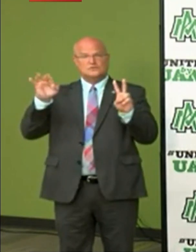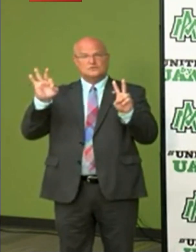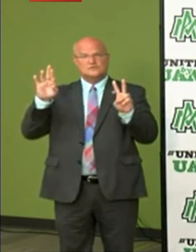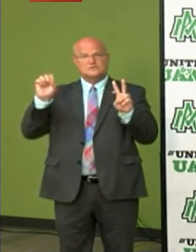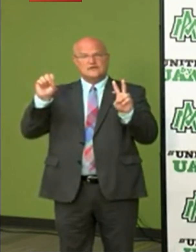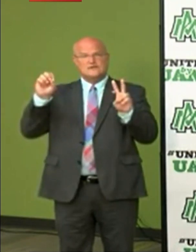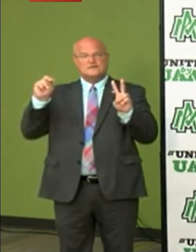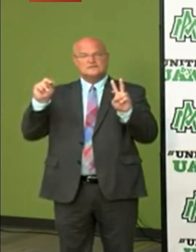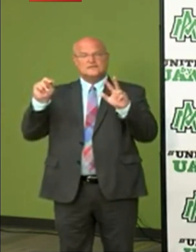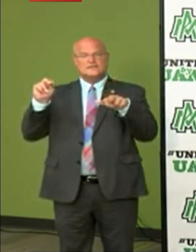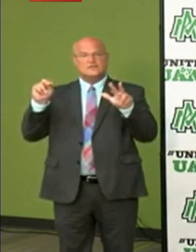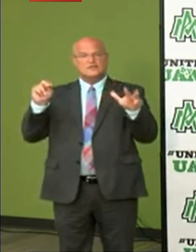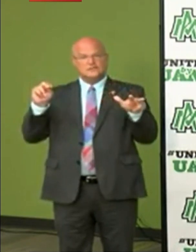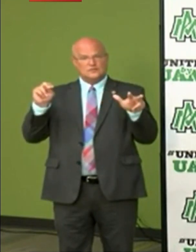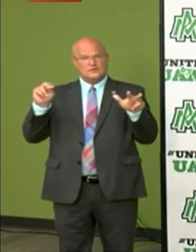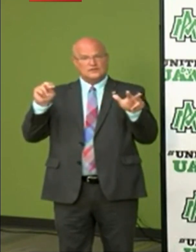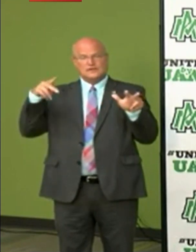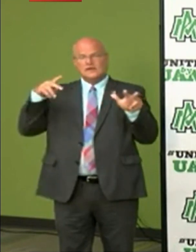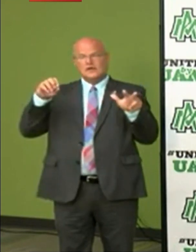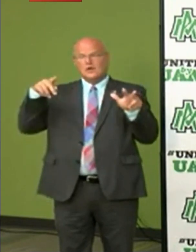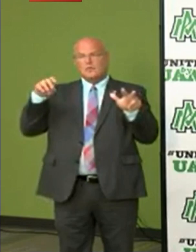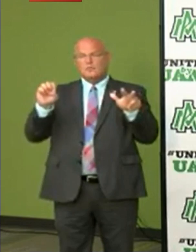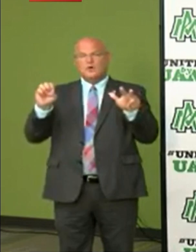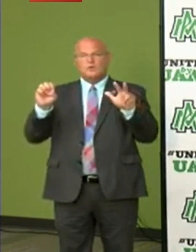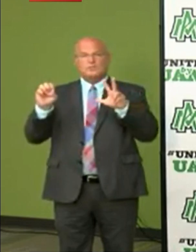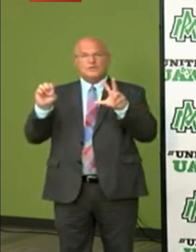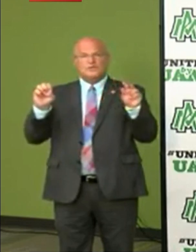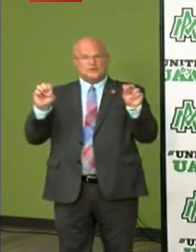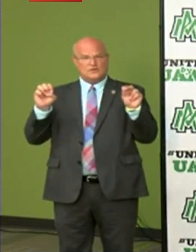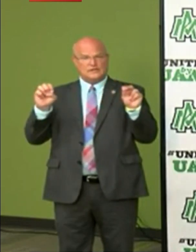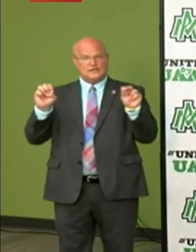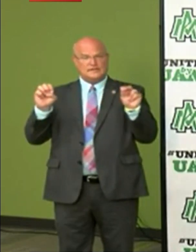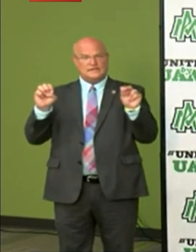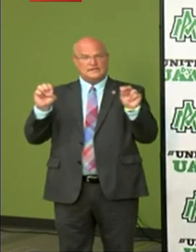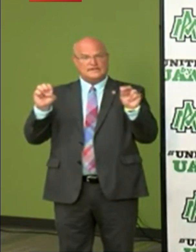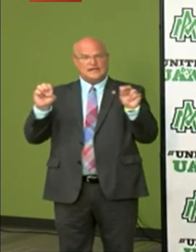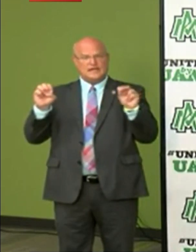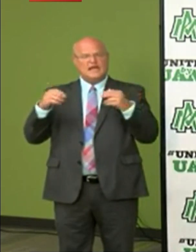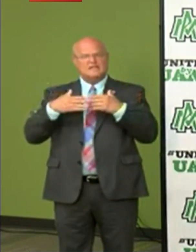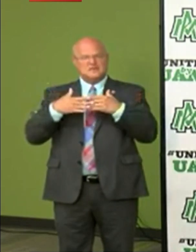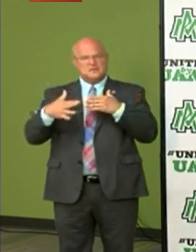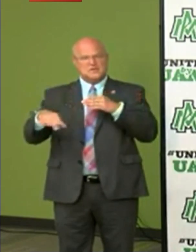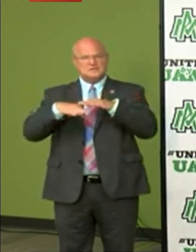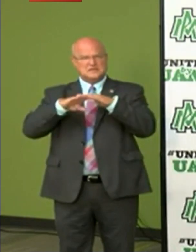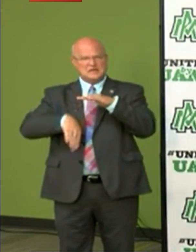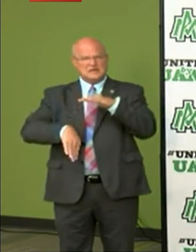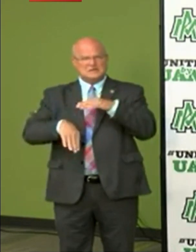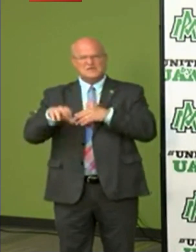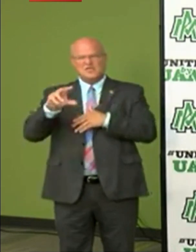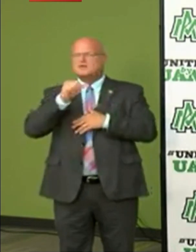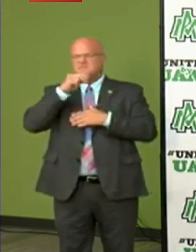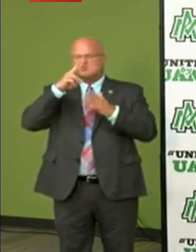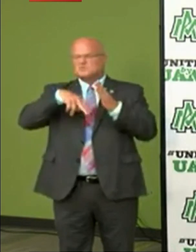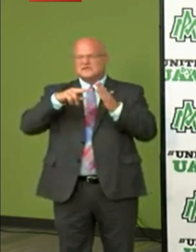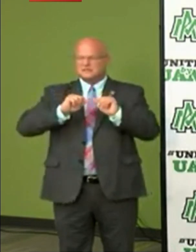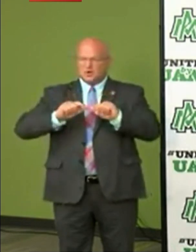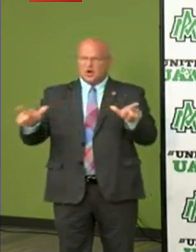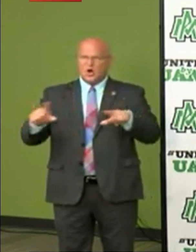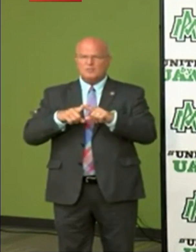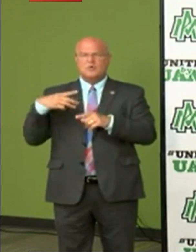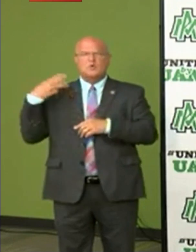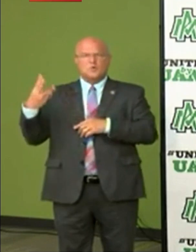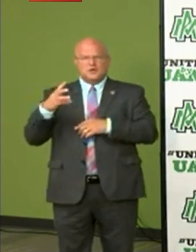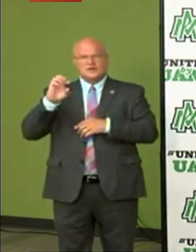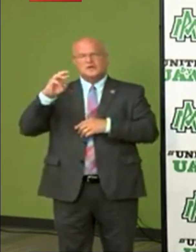County with 33, Pope County with 30, and the rest are under 30. I won't read them all, but